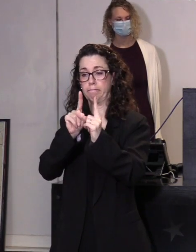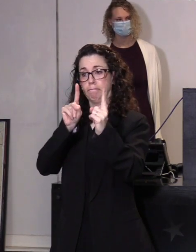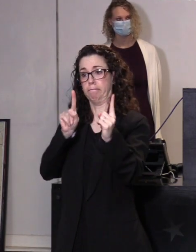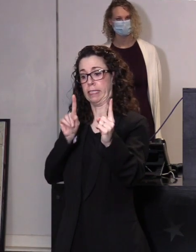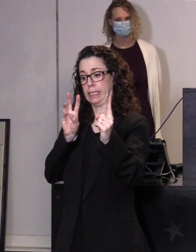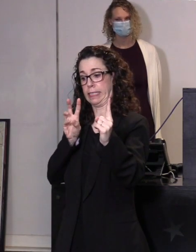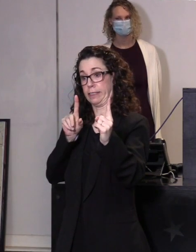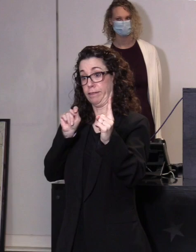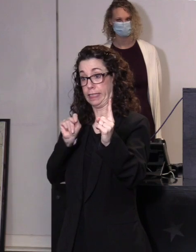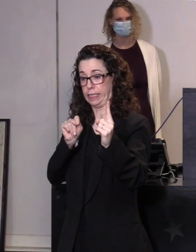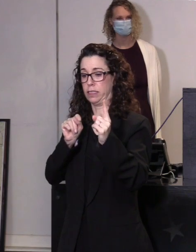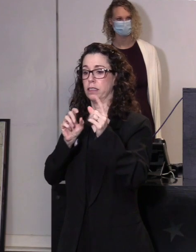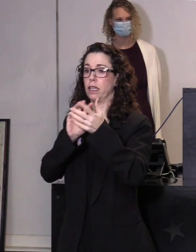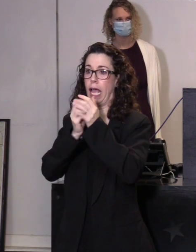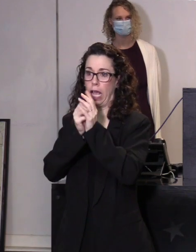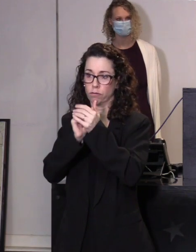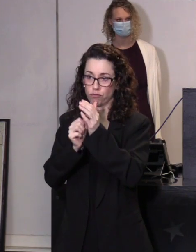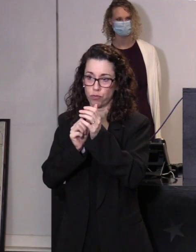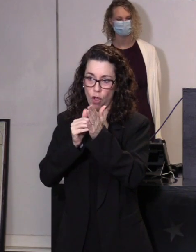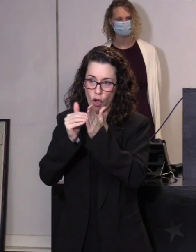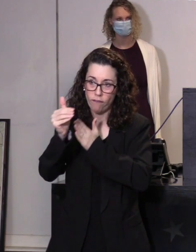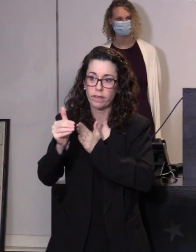the public to wash their hands frequently.